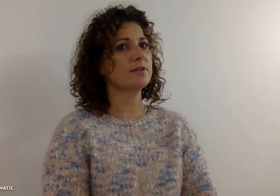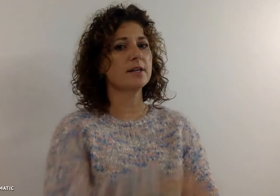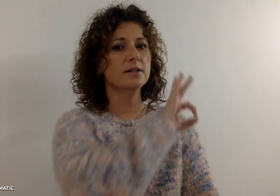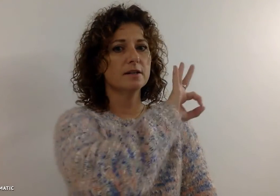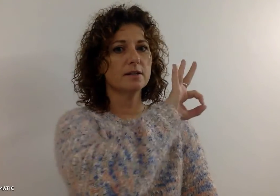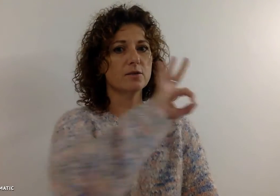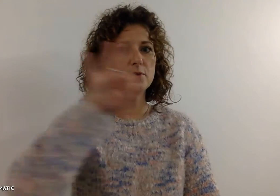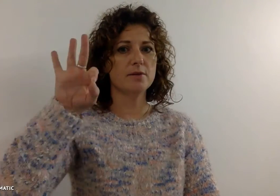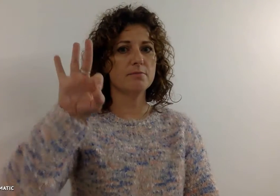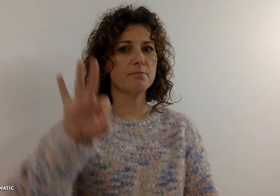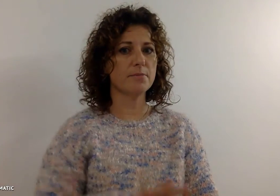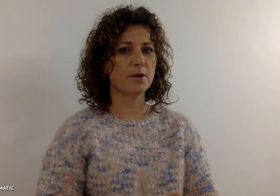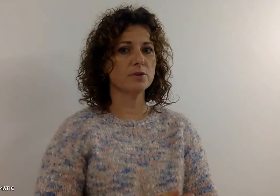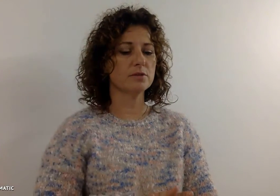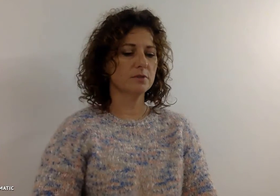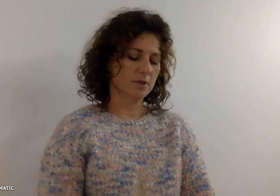left-handed, then it would be backwards.